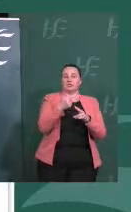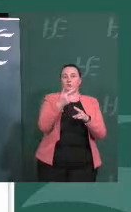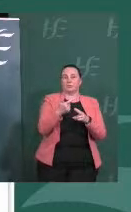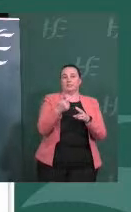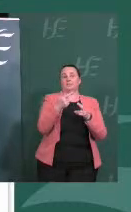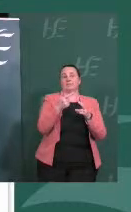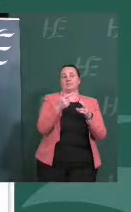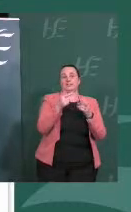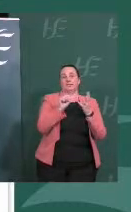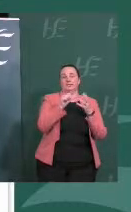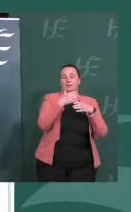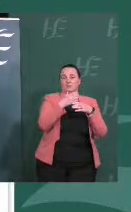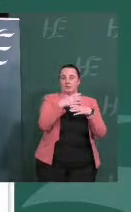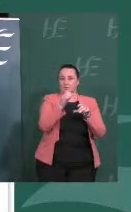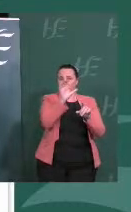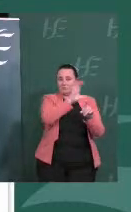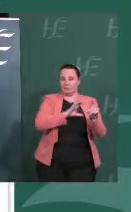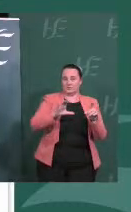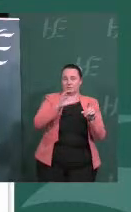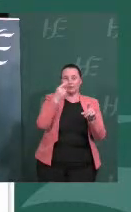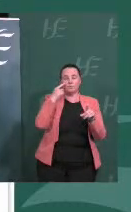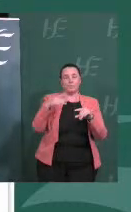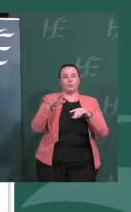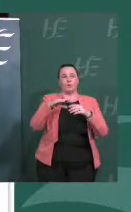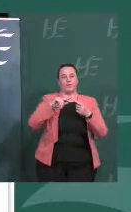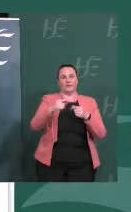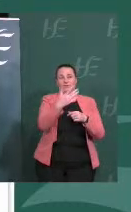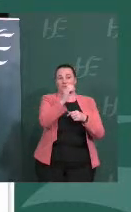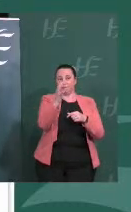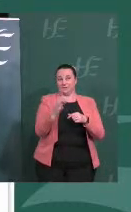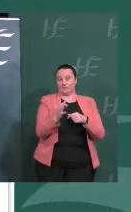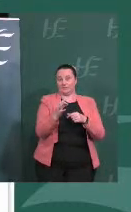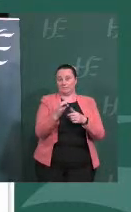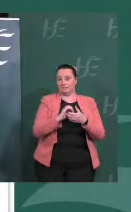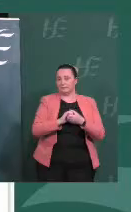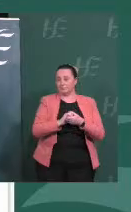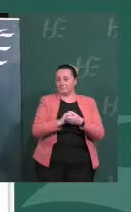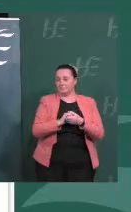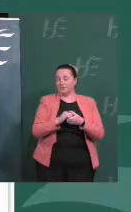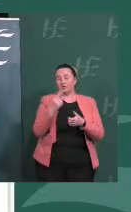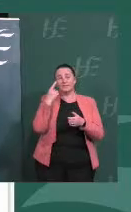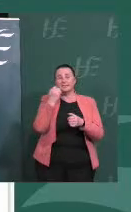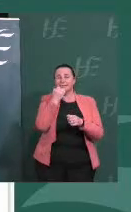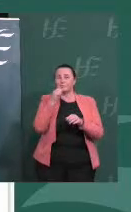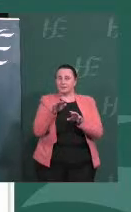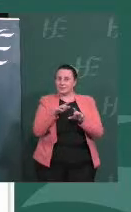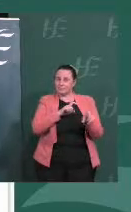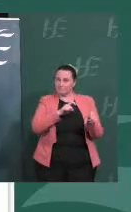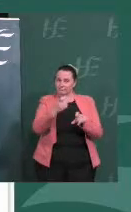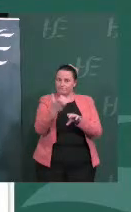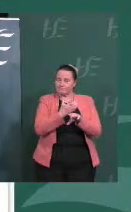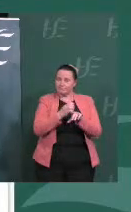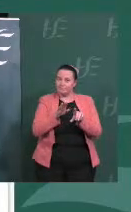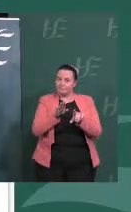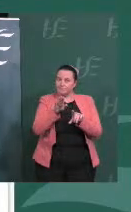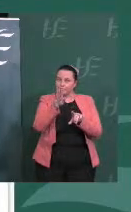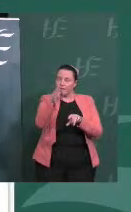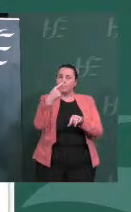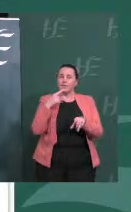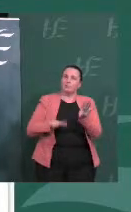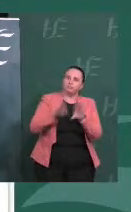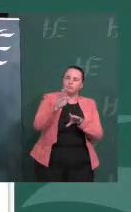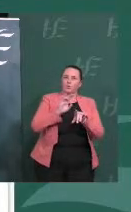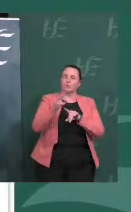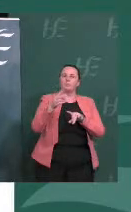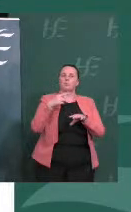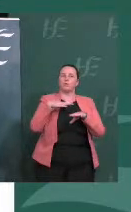see a 7-day over 14-day of greater than 50%. Again, while it's still rising, there's some sense of a slowing,